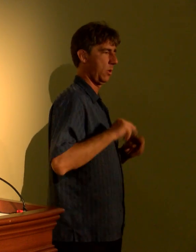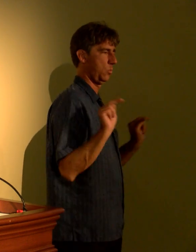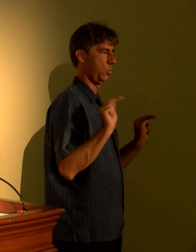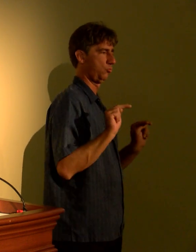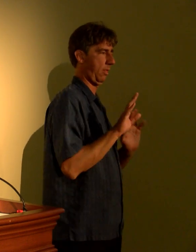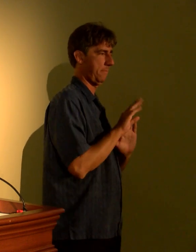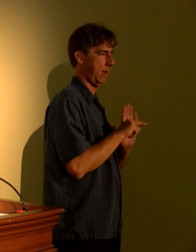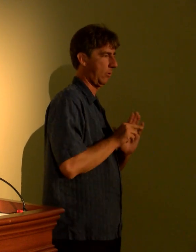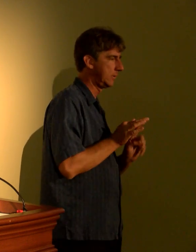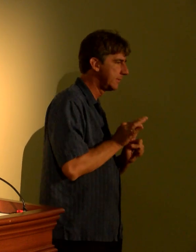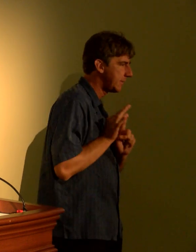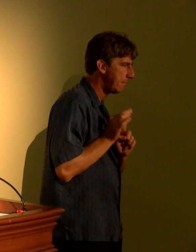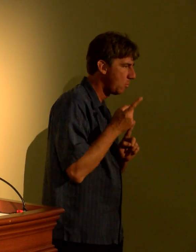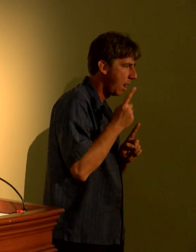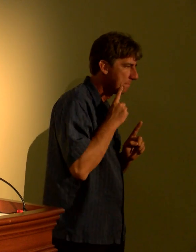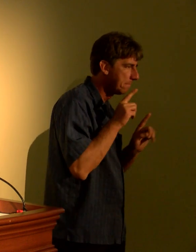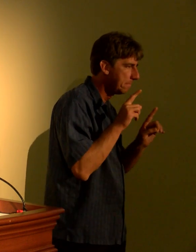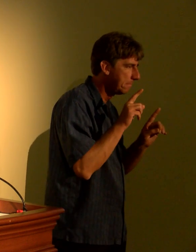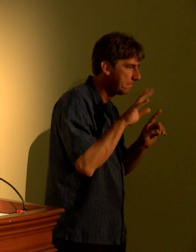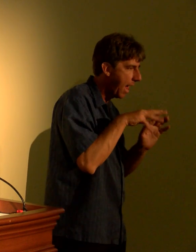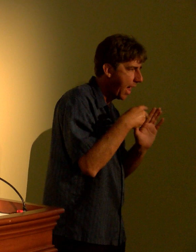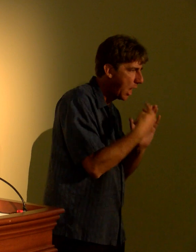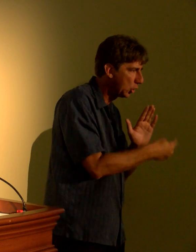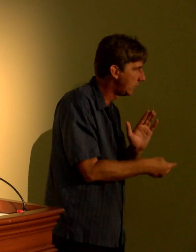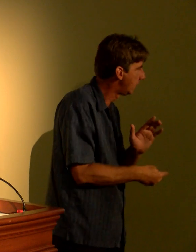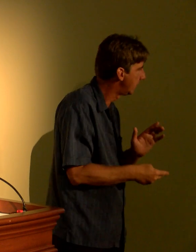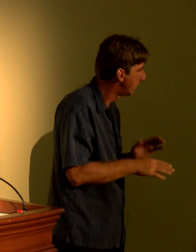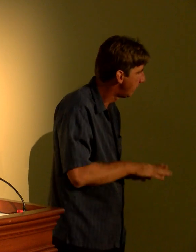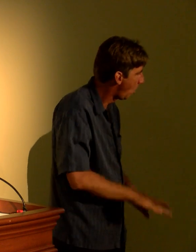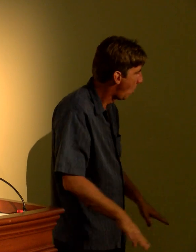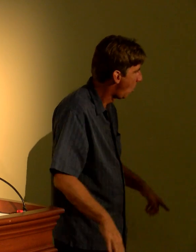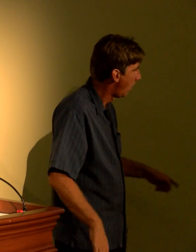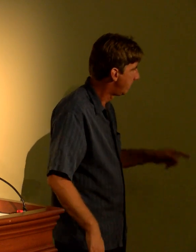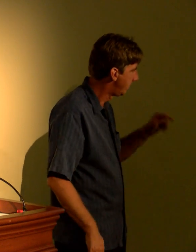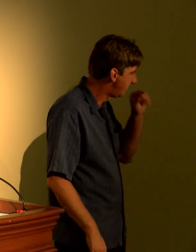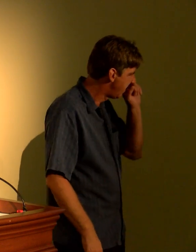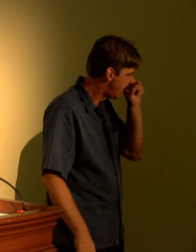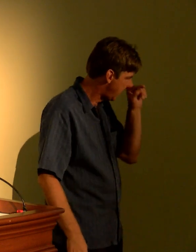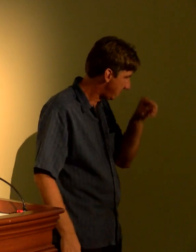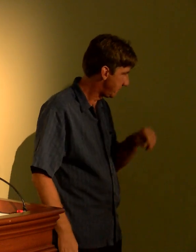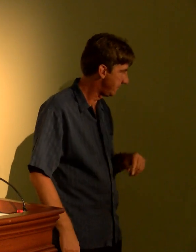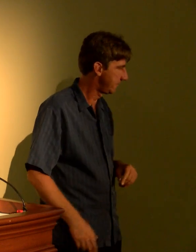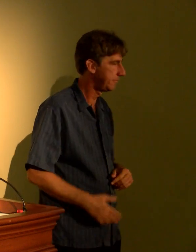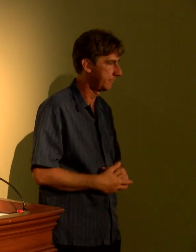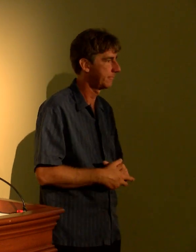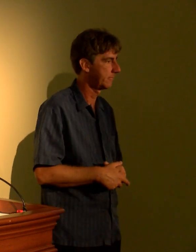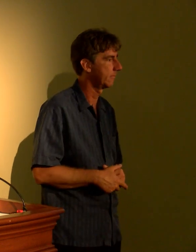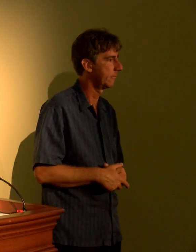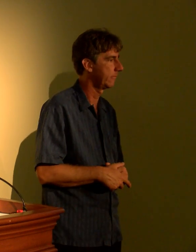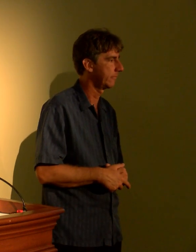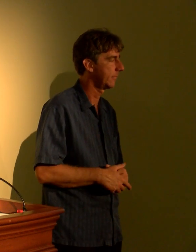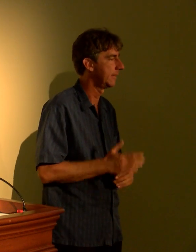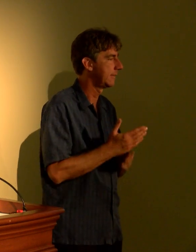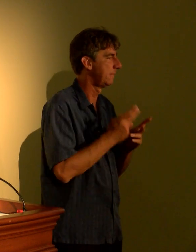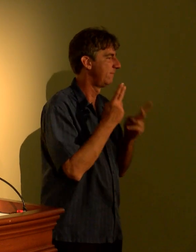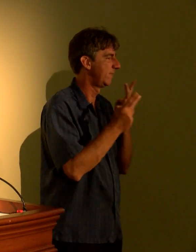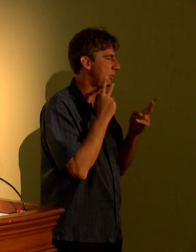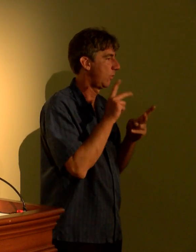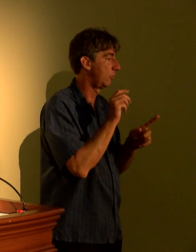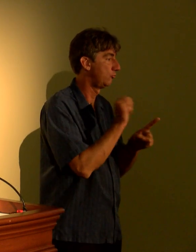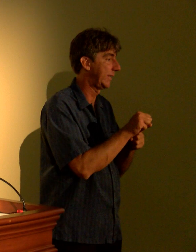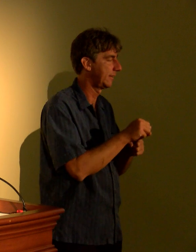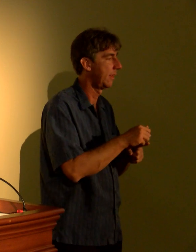that patterned carpet or painted floor. A couple of little visual tricks here. The bow of the